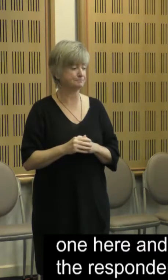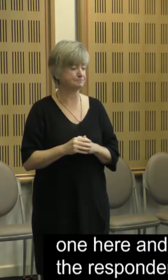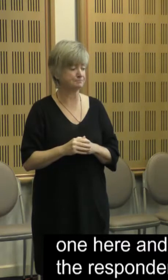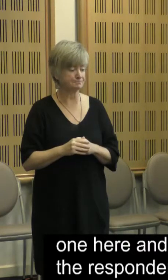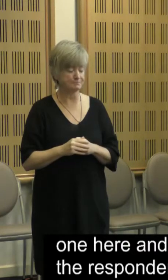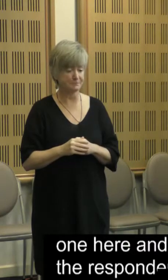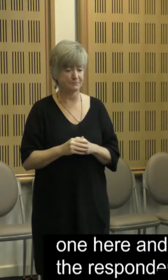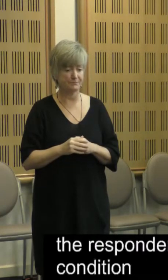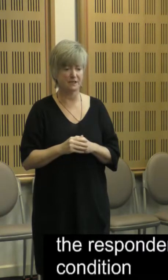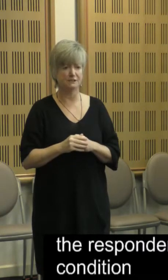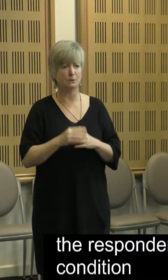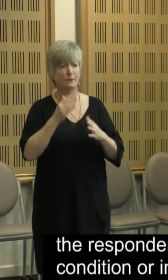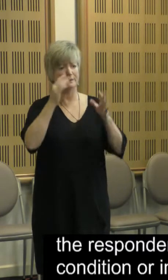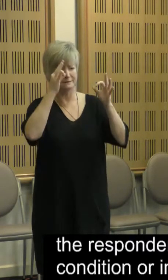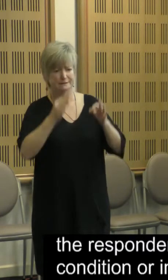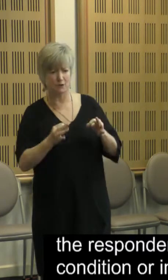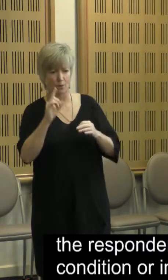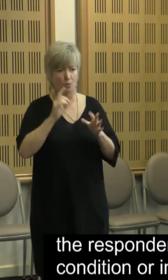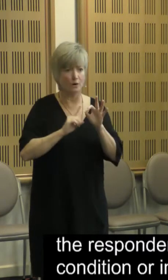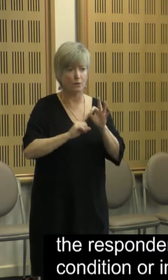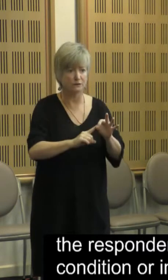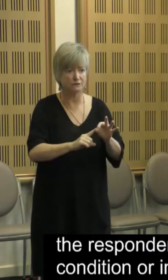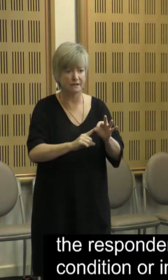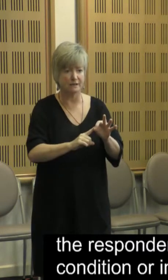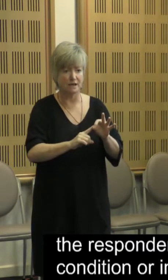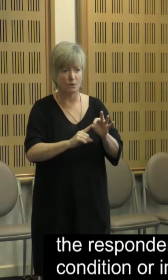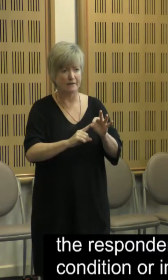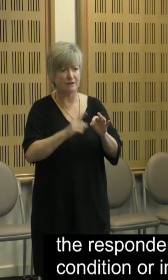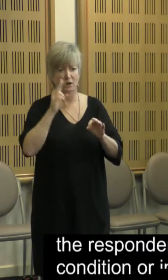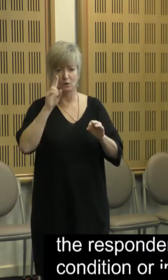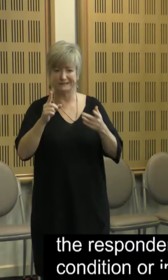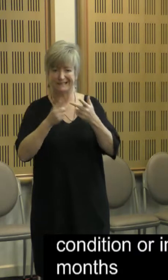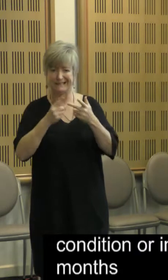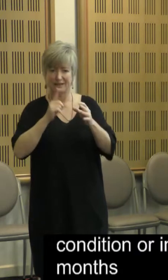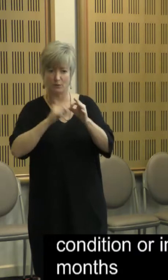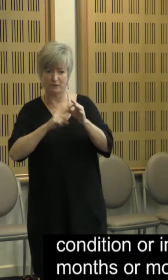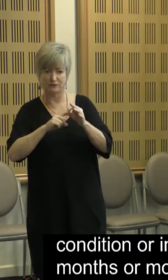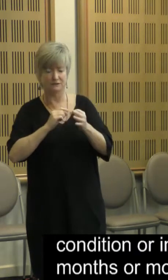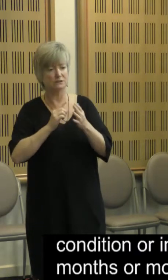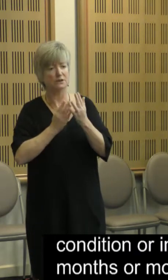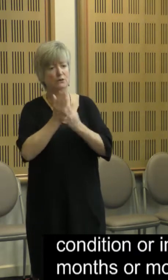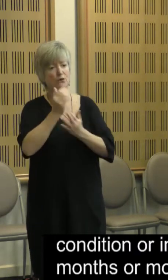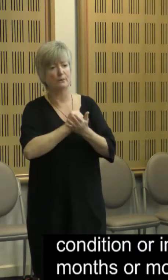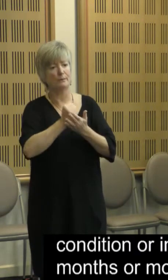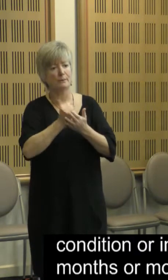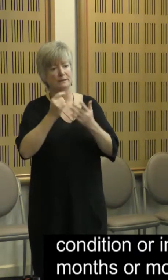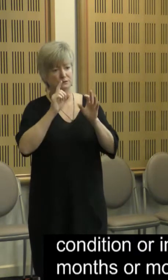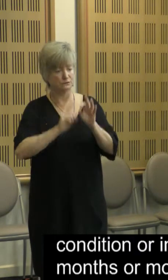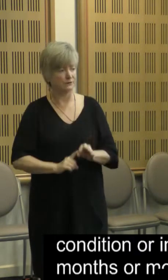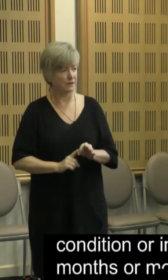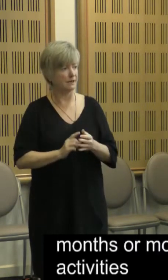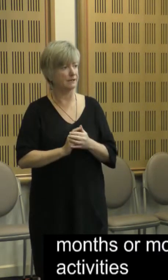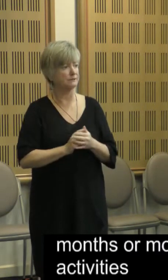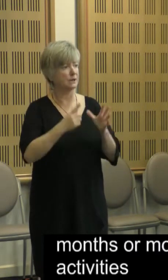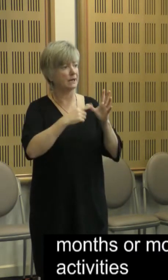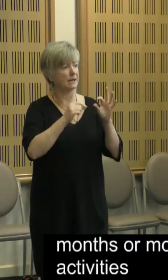what question we would ask, we did look at what other questions are asked across other population health surveys. And the